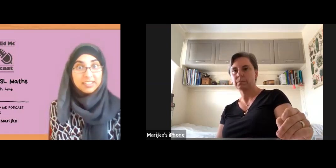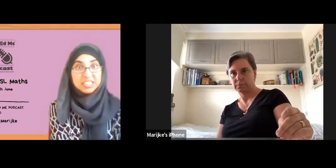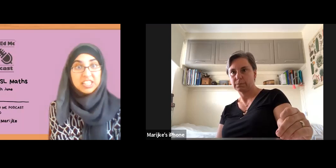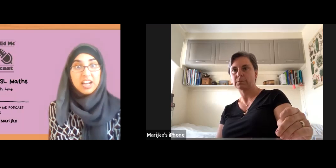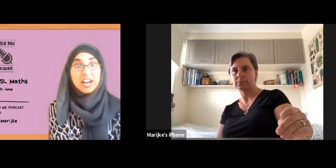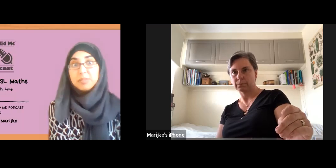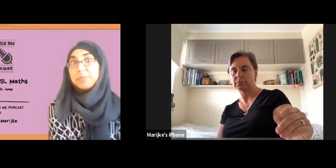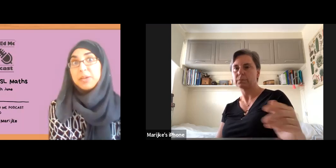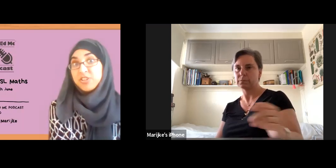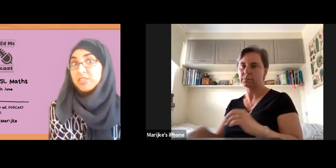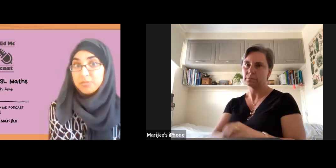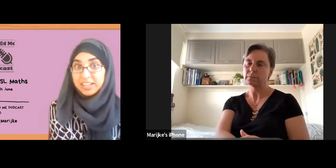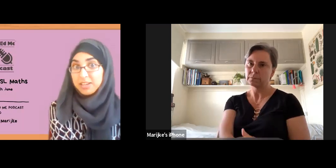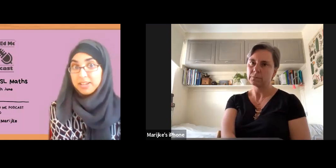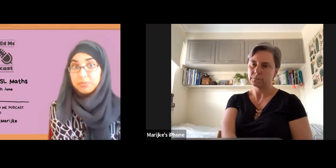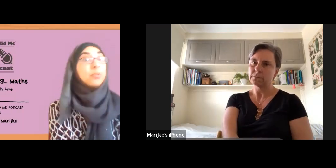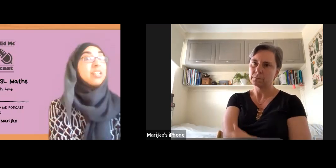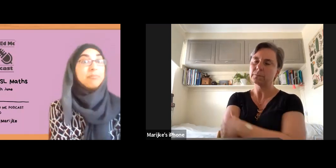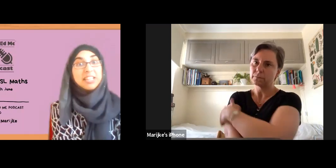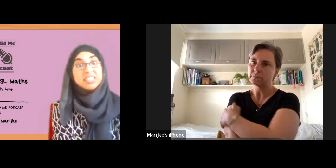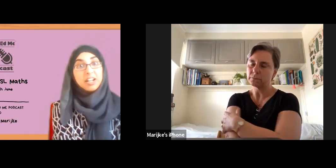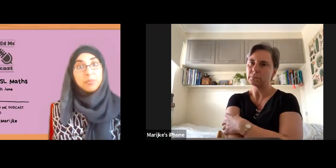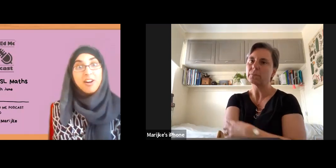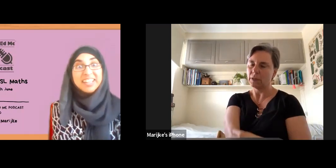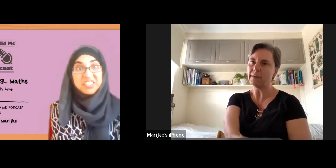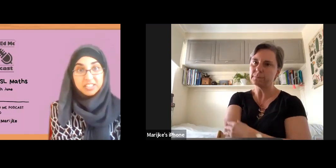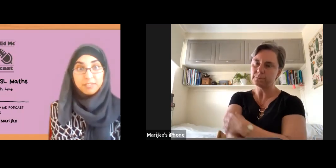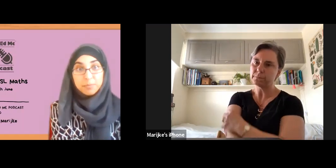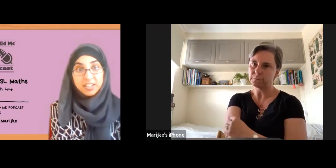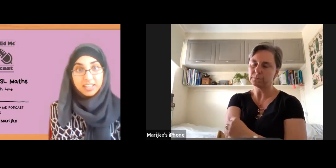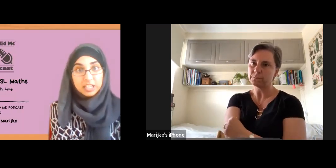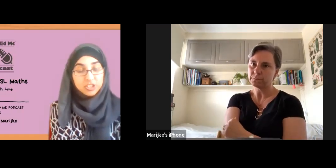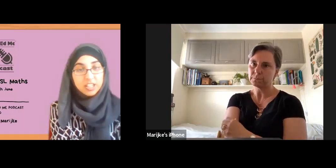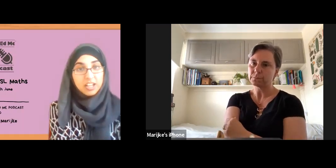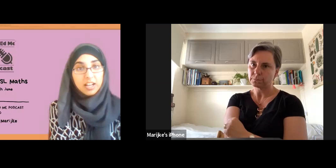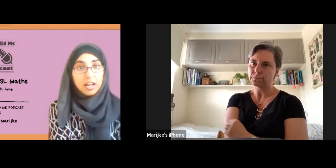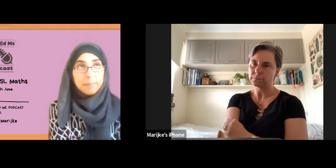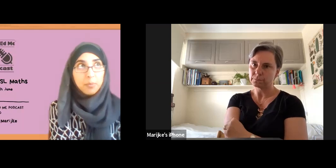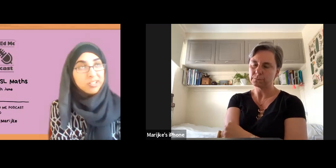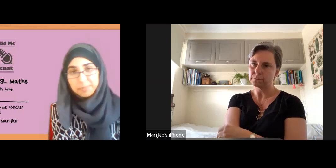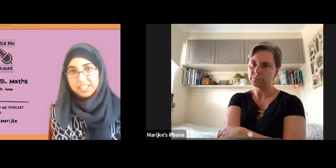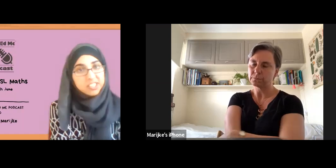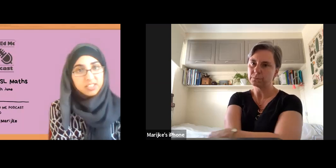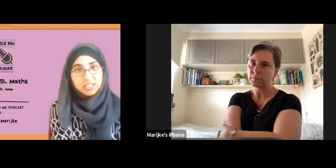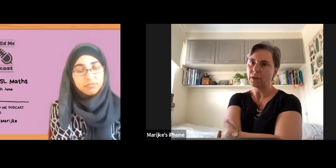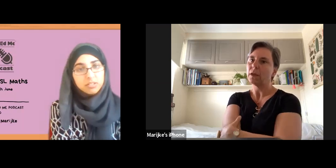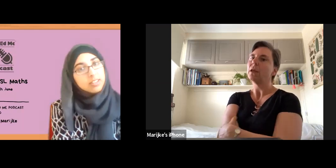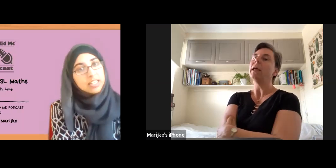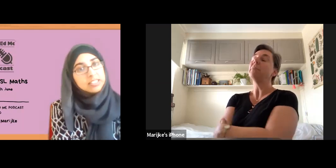there's other people that we can't communicate with. We want to learn BSL. We want our kids to learn from a young age. What's the best route that they can in